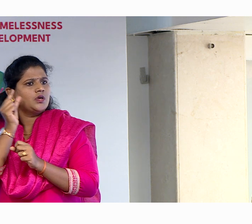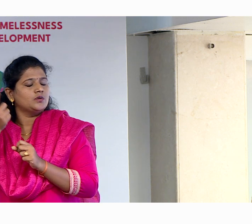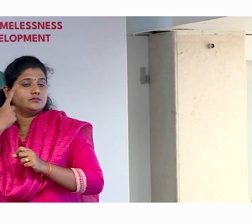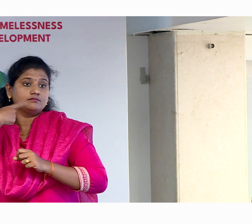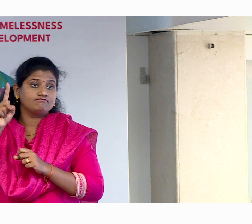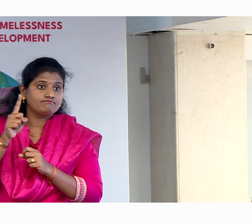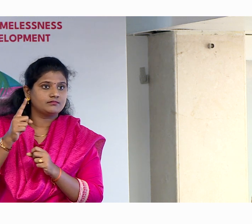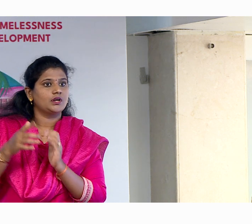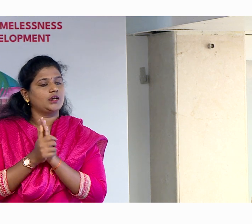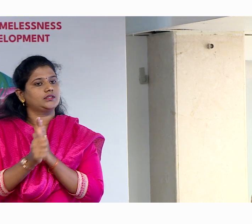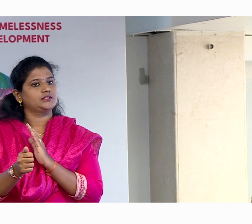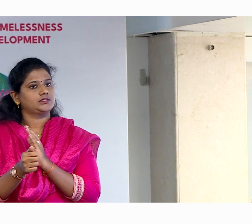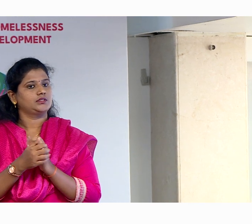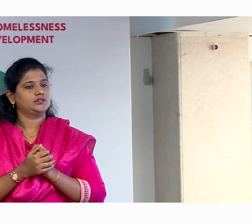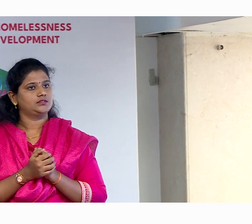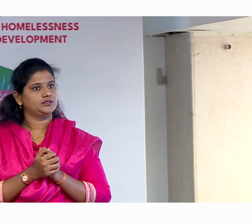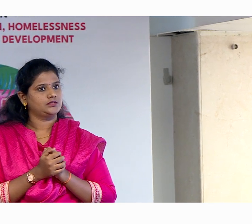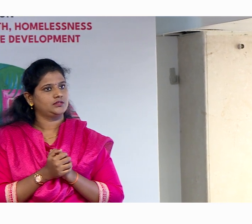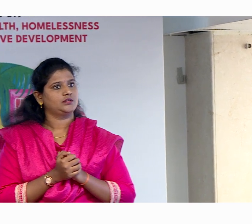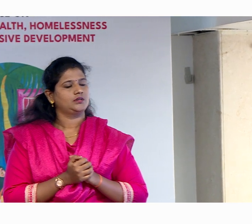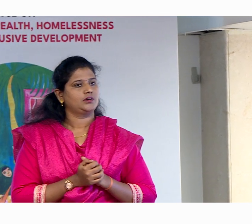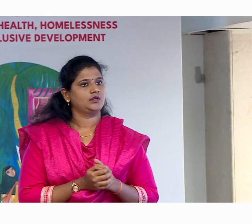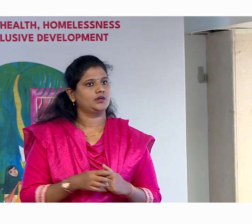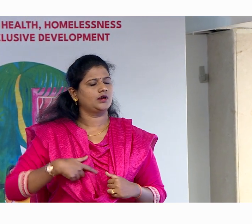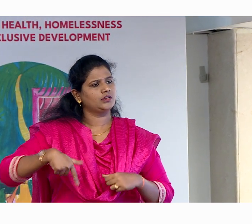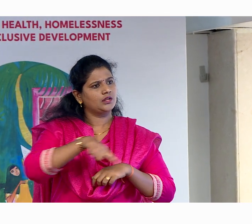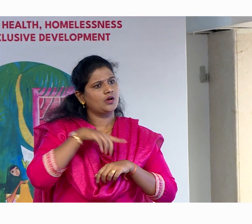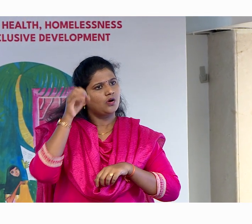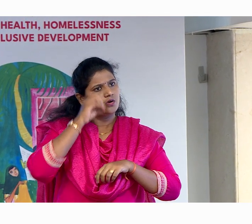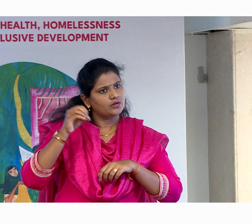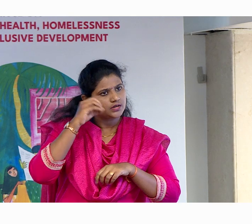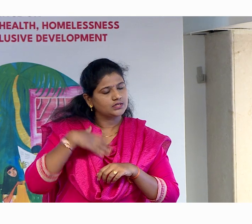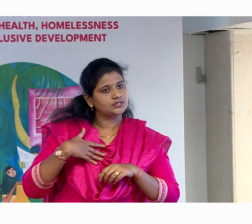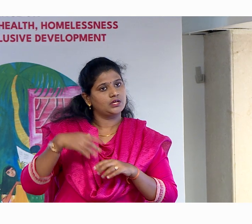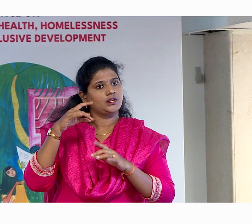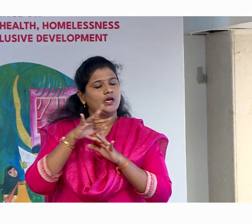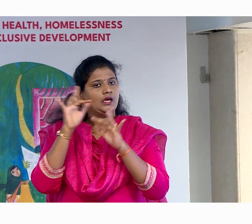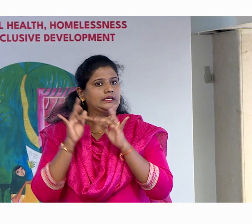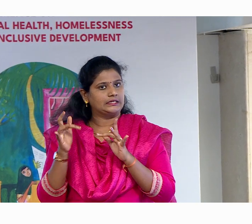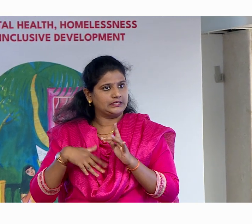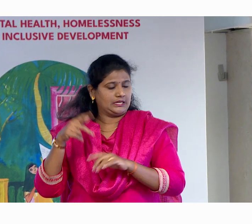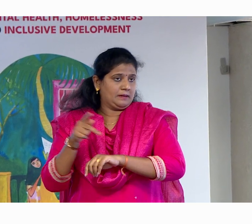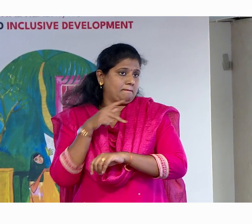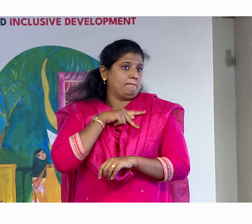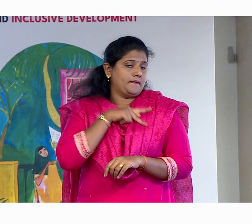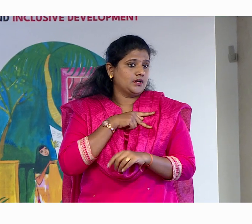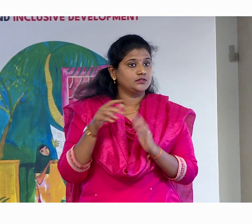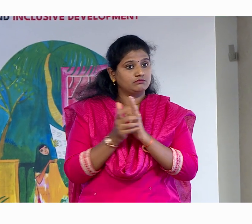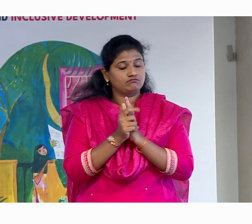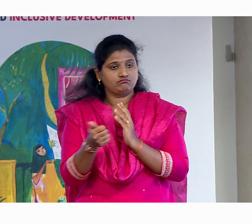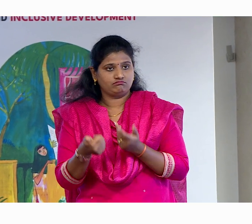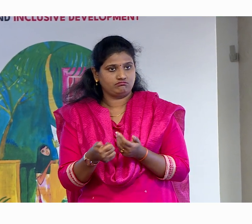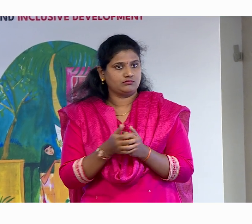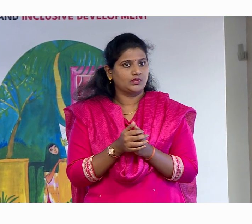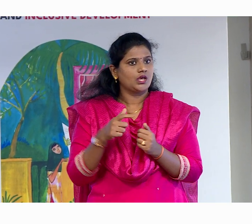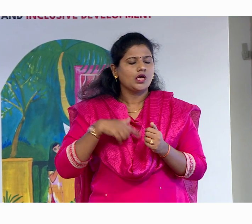Which are not just technical, but organizational and interpersonal and learning skills. So those